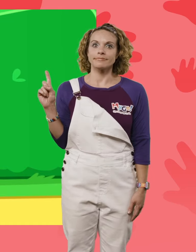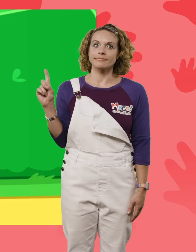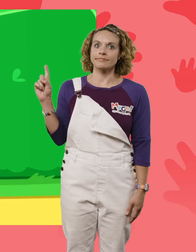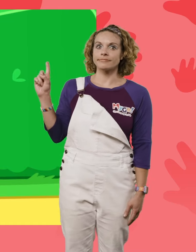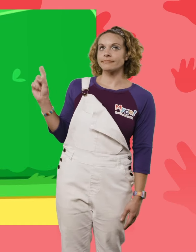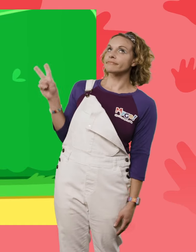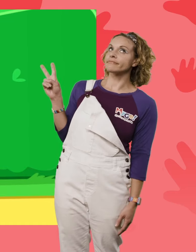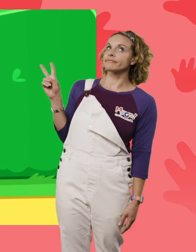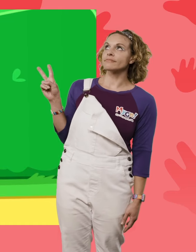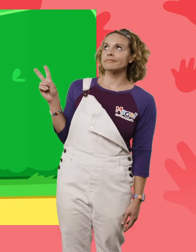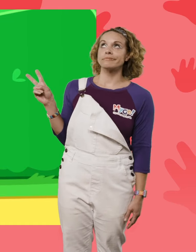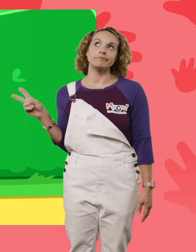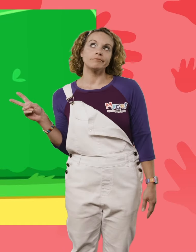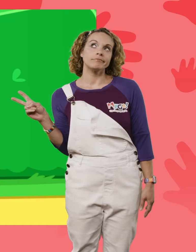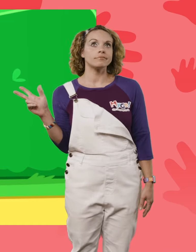One, a two,